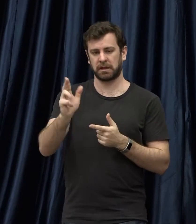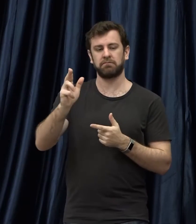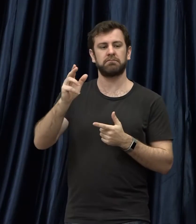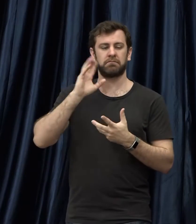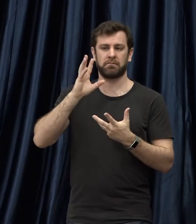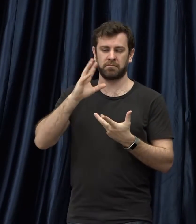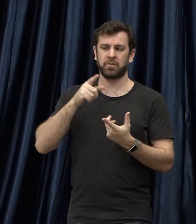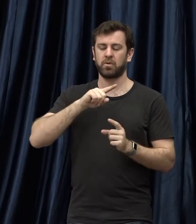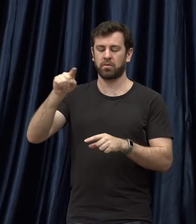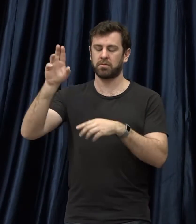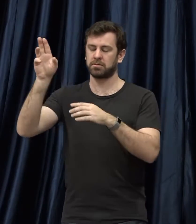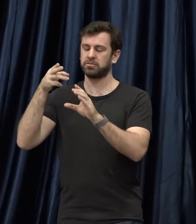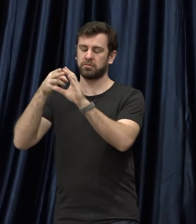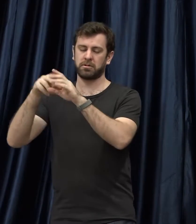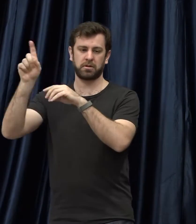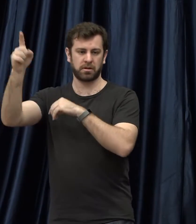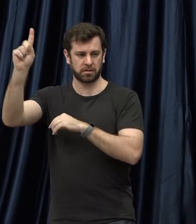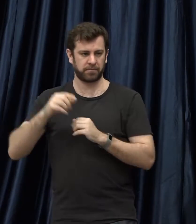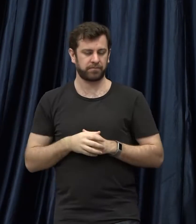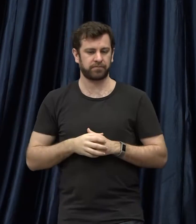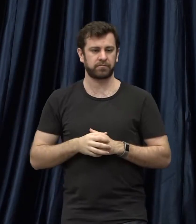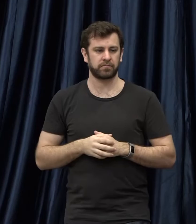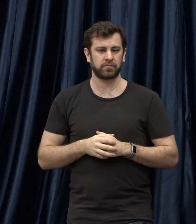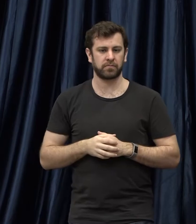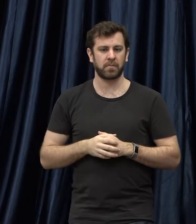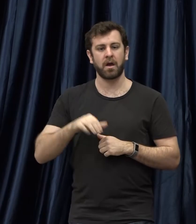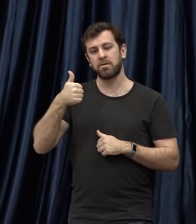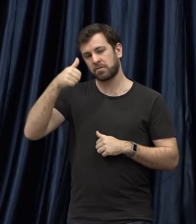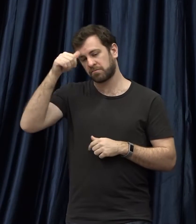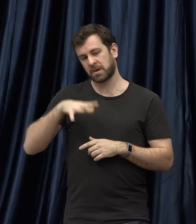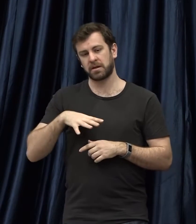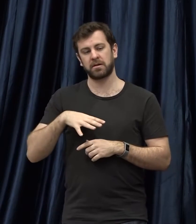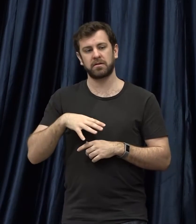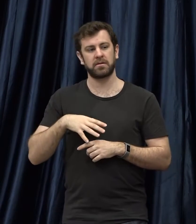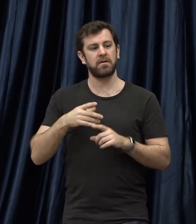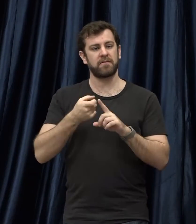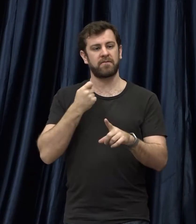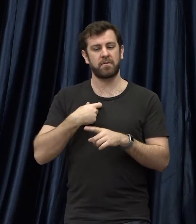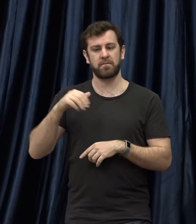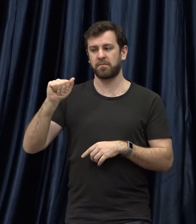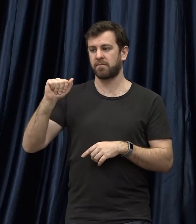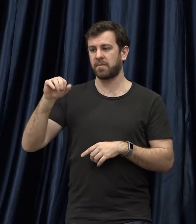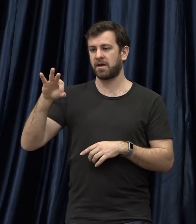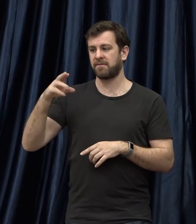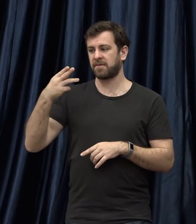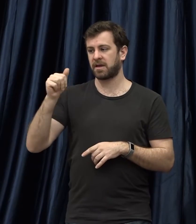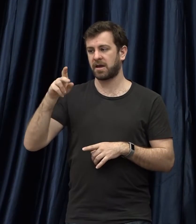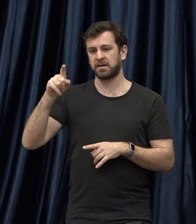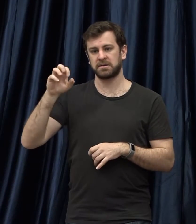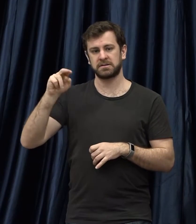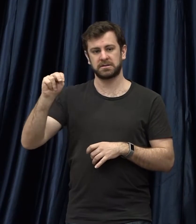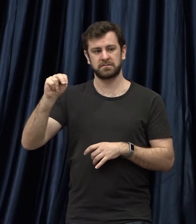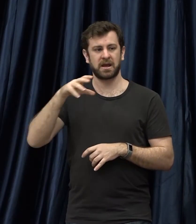ta'ala. Haj Dawood Nabi of Afghanistan, 71 years